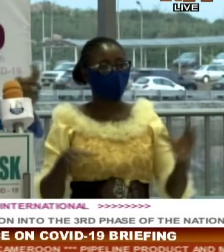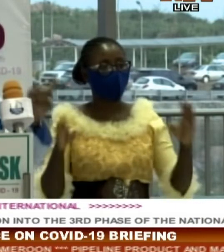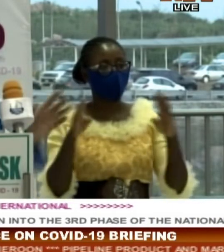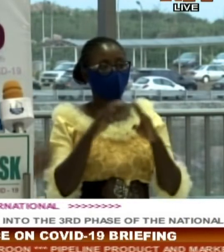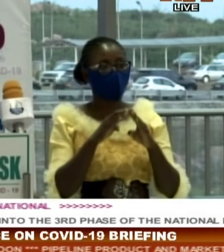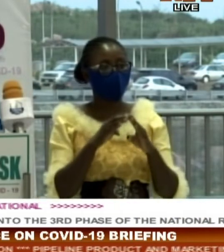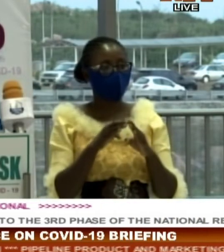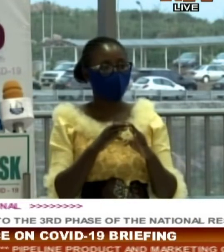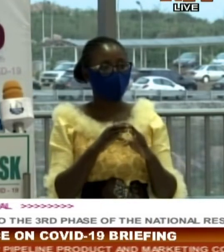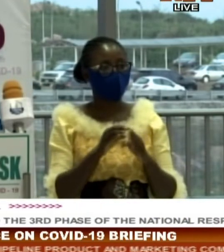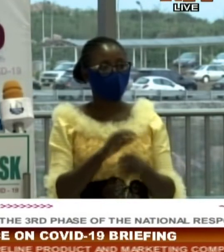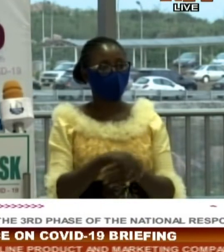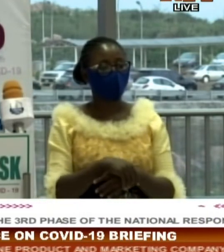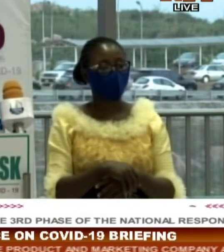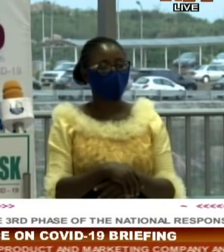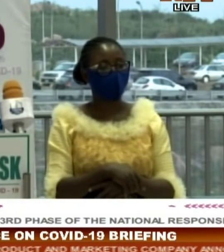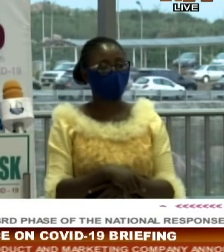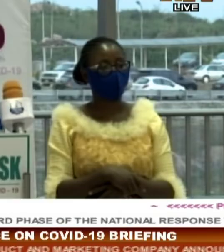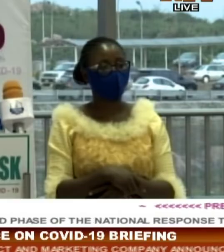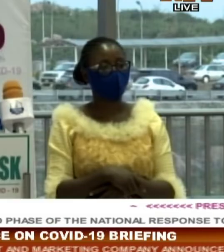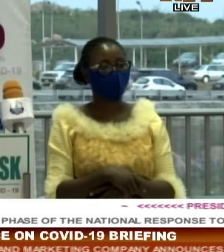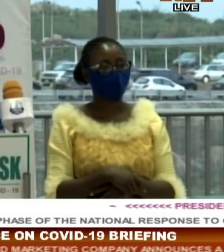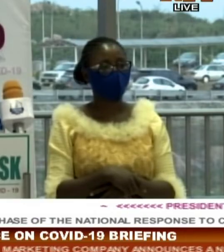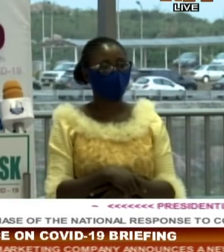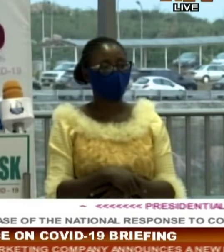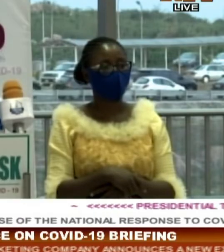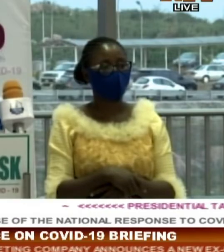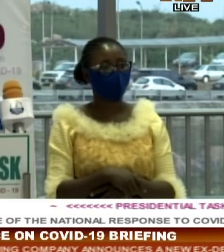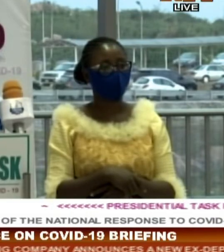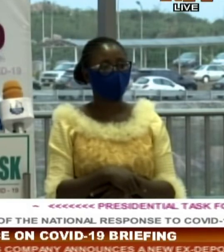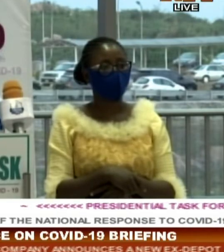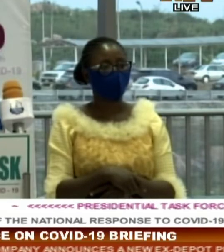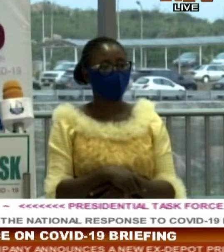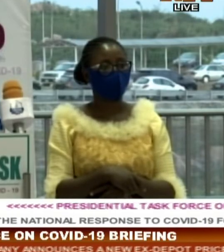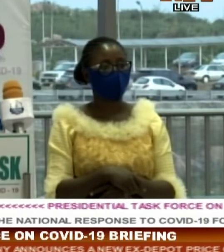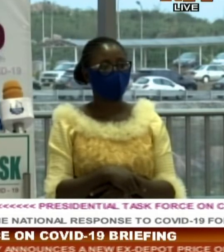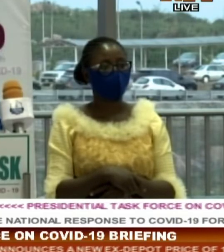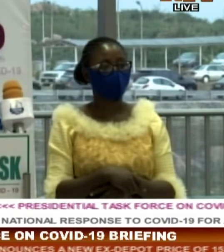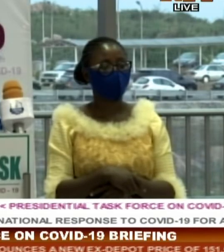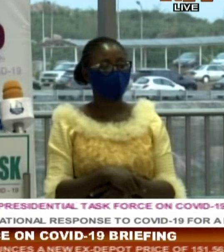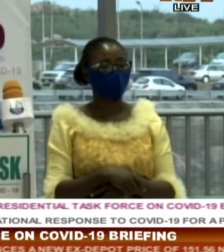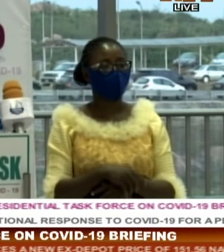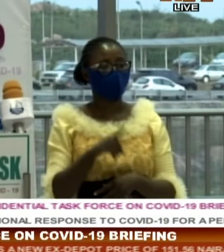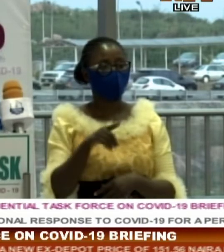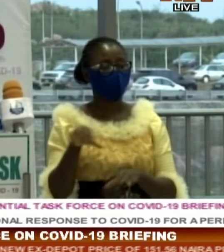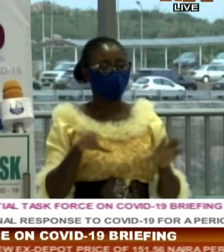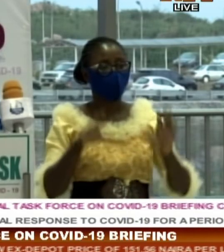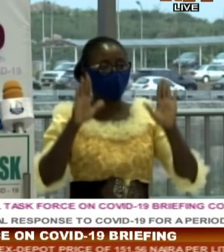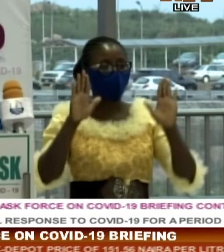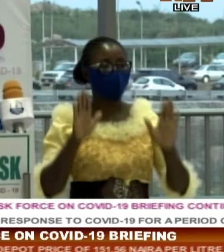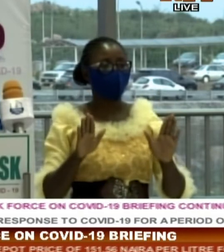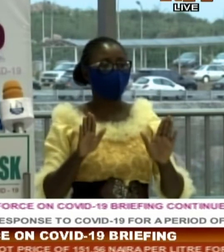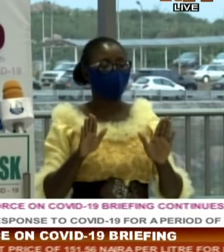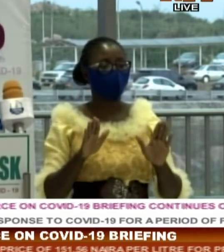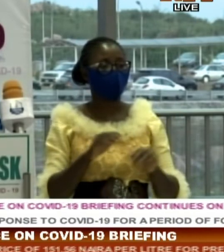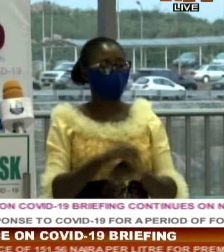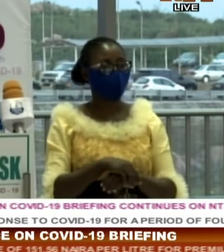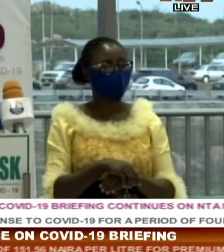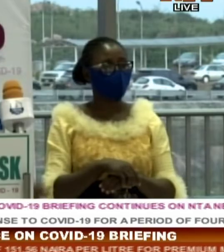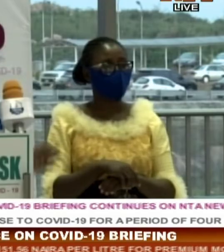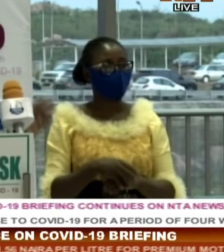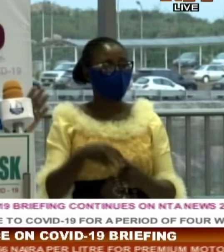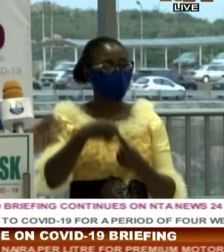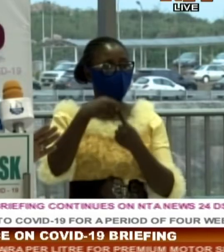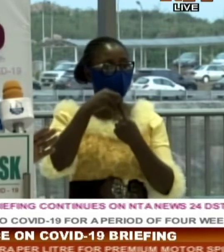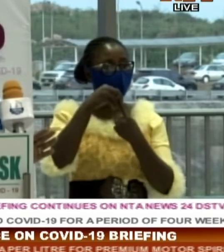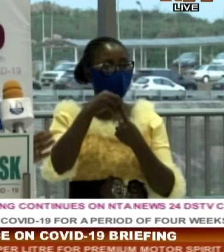hana mu zuwa can ba saboda wannan dalili, sai dai akwai lauje a cikin nadi ko wani dalili ne daban. To in ku haka din ne, mu ba ce